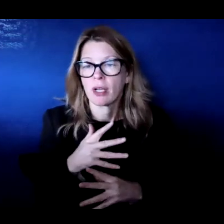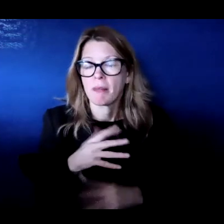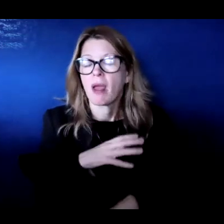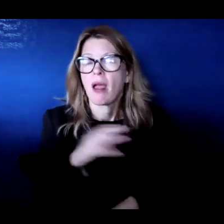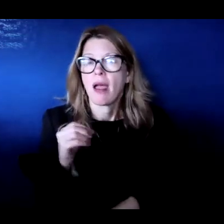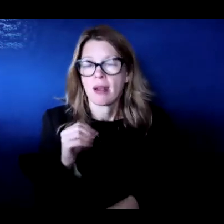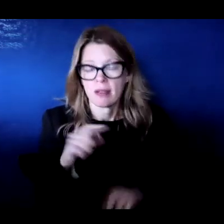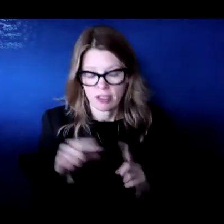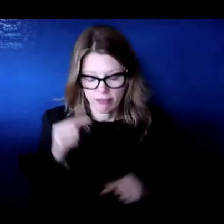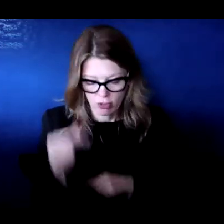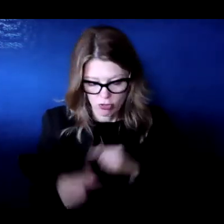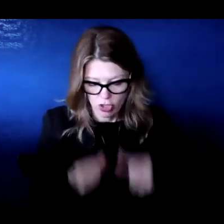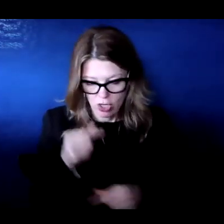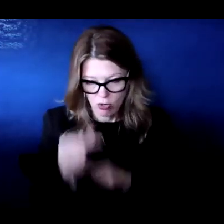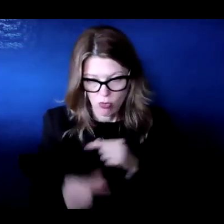every